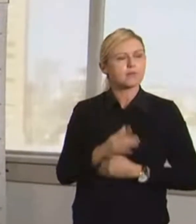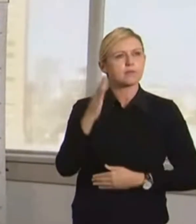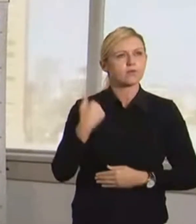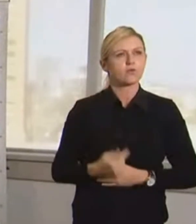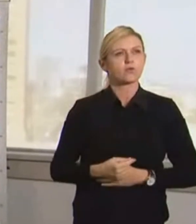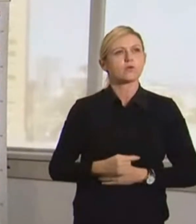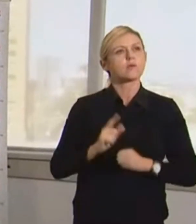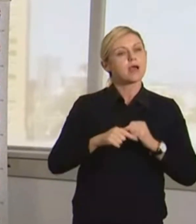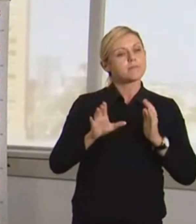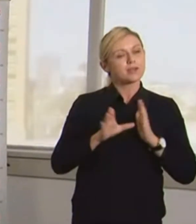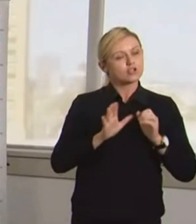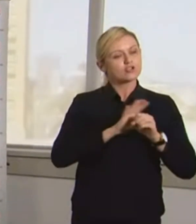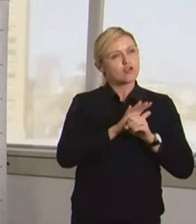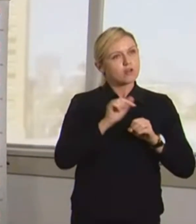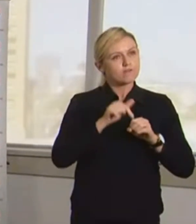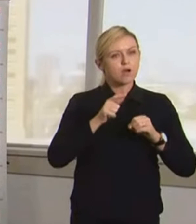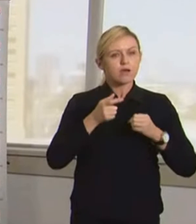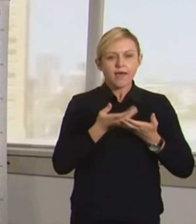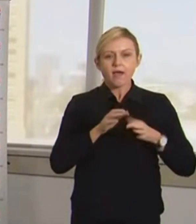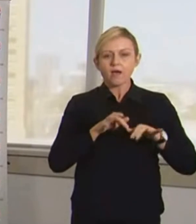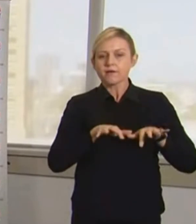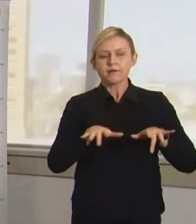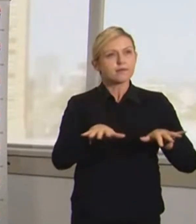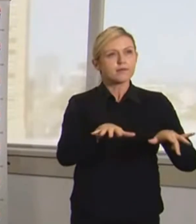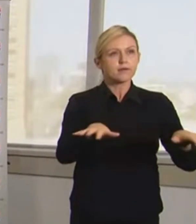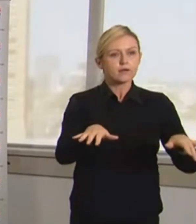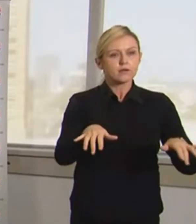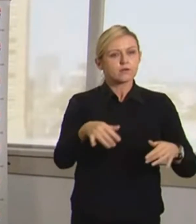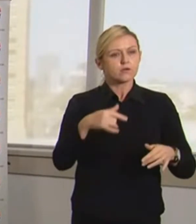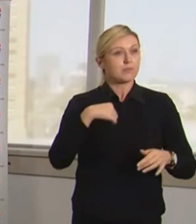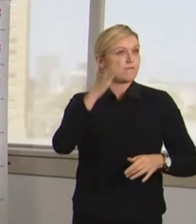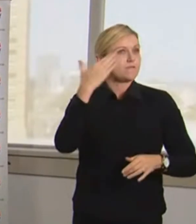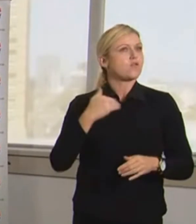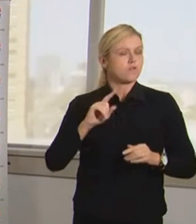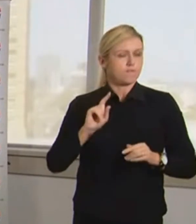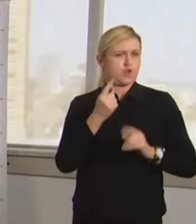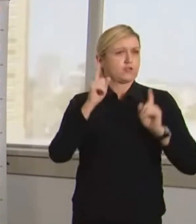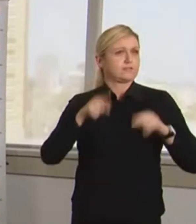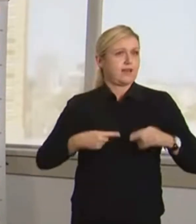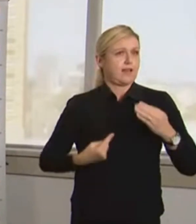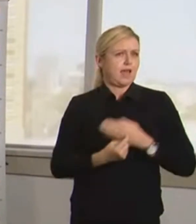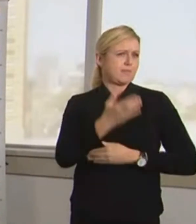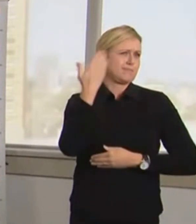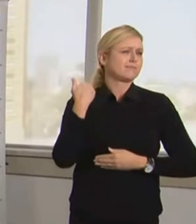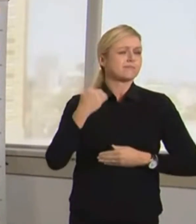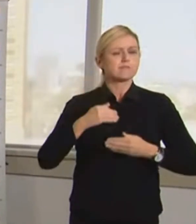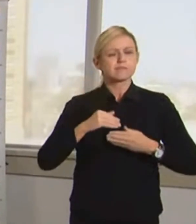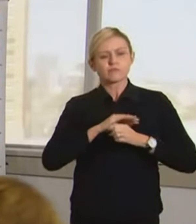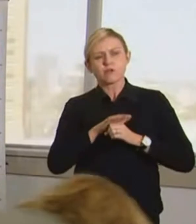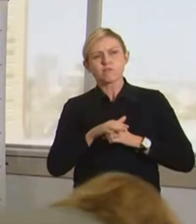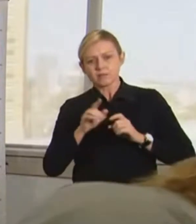community, one of the early problems was we had not enough reagents, not enough testing